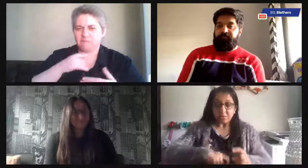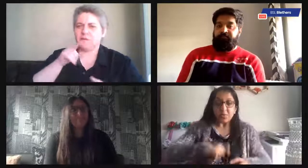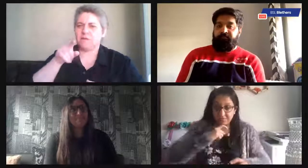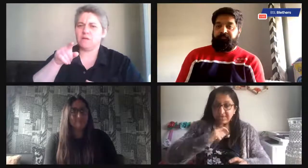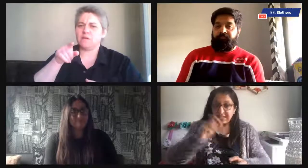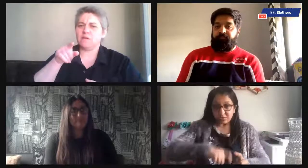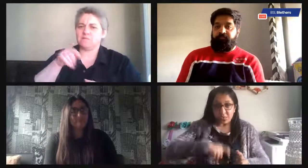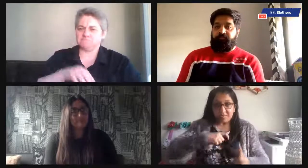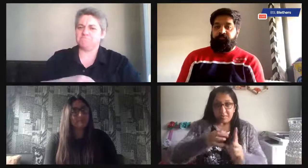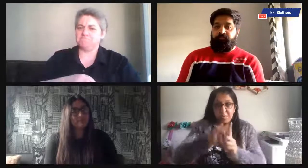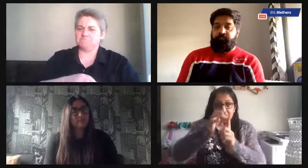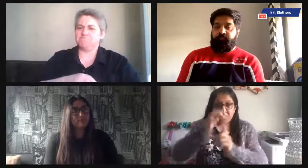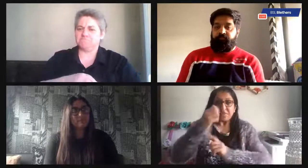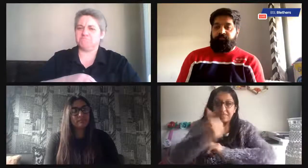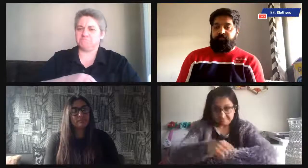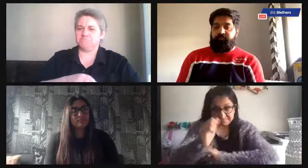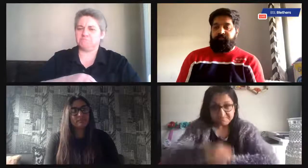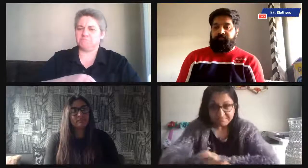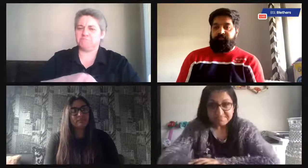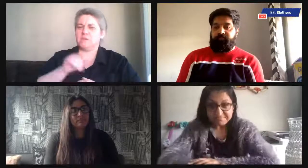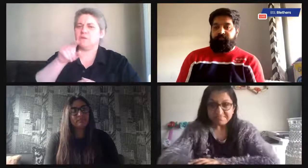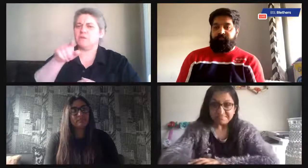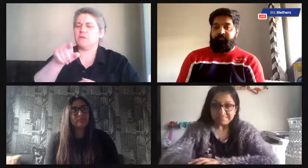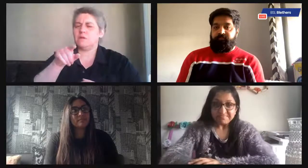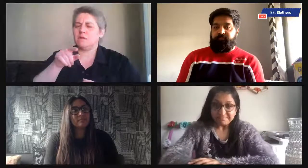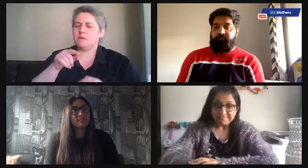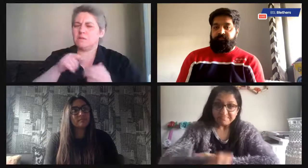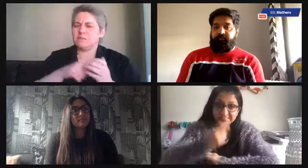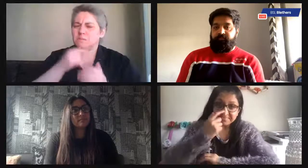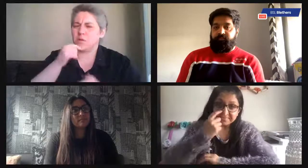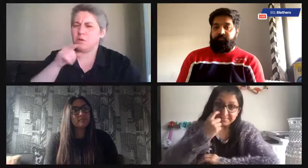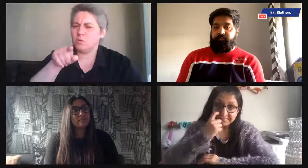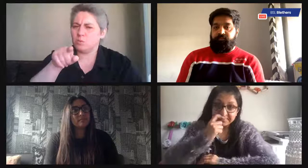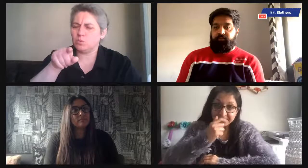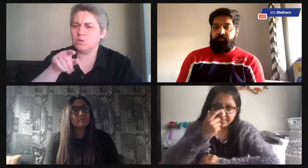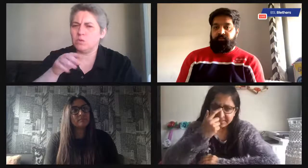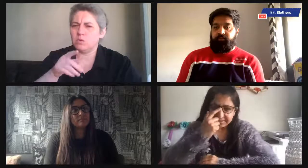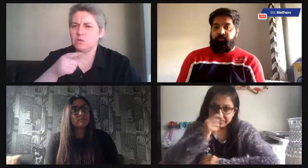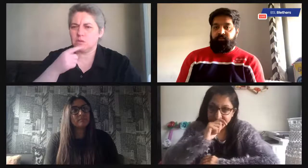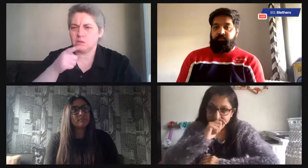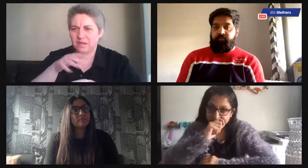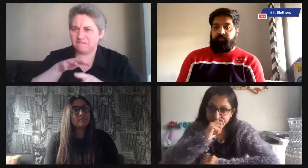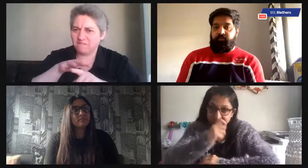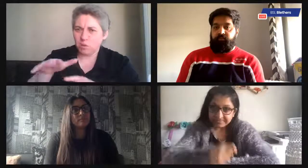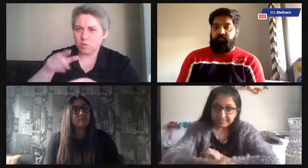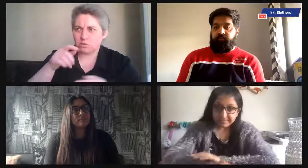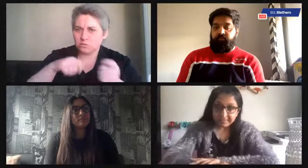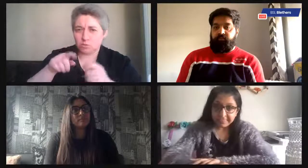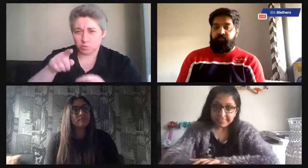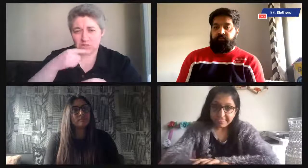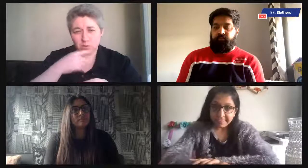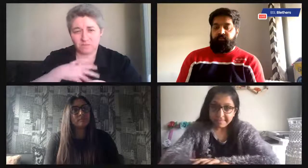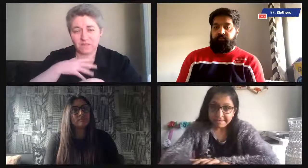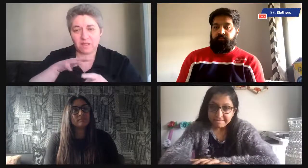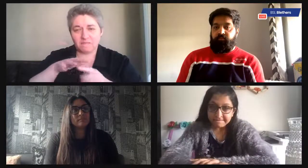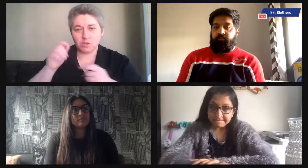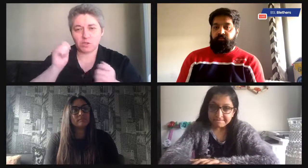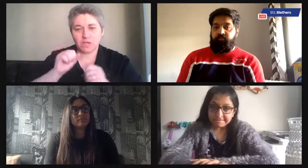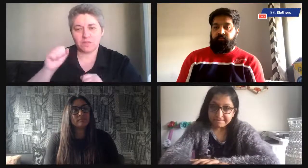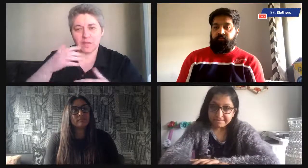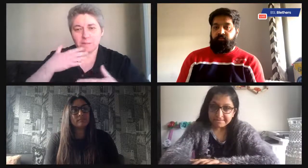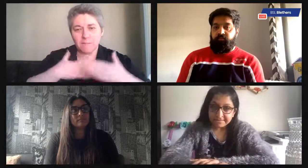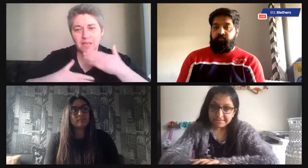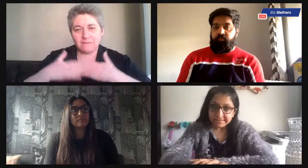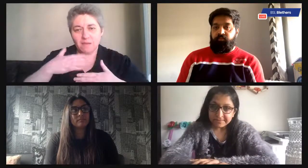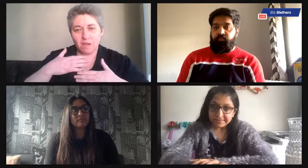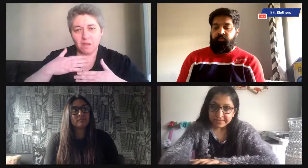positive impact, and that helps as well. Any new knowledge does help people. To see, what about yourself?